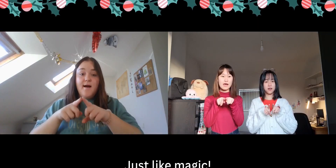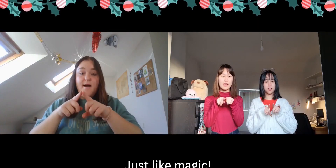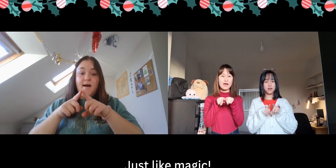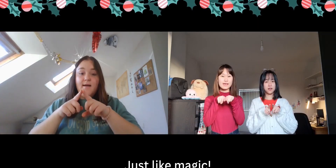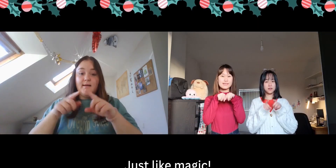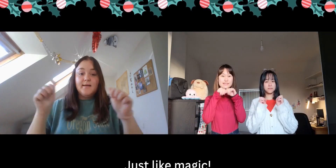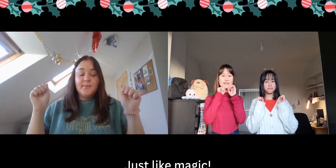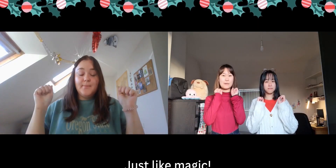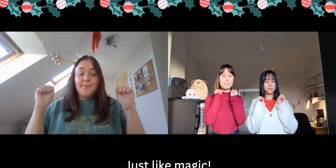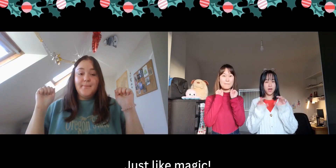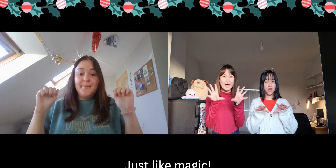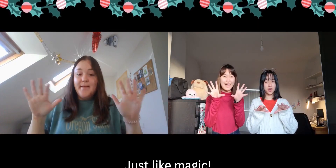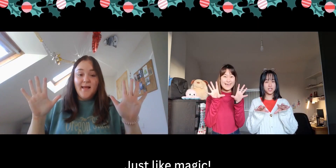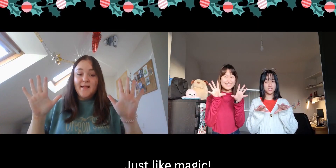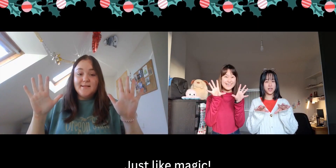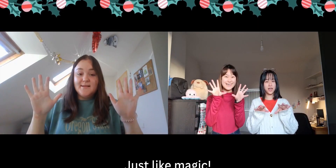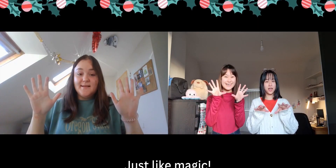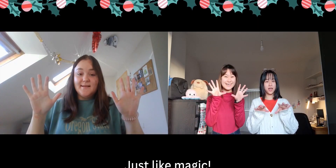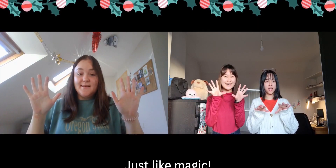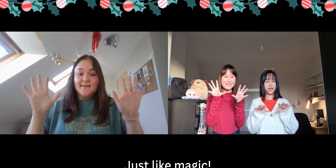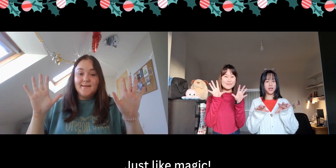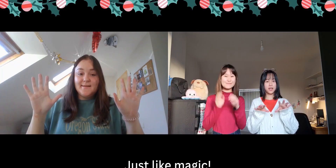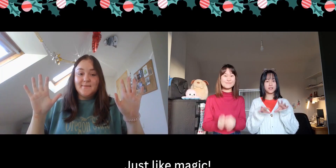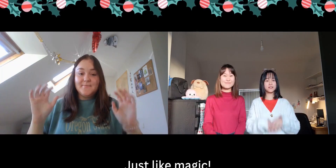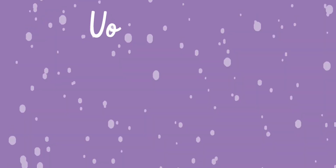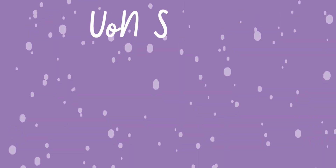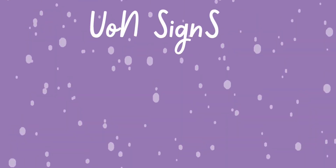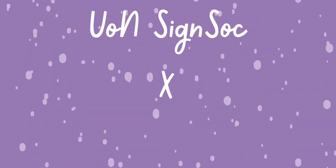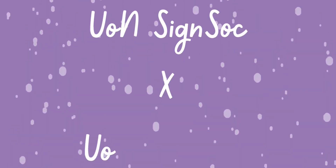just like magic.